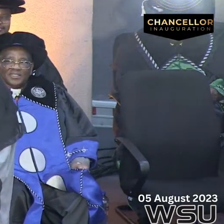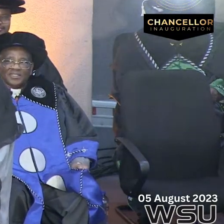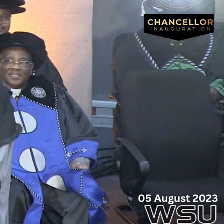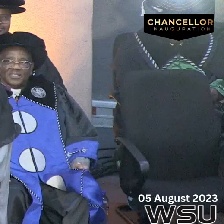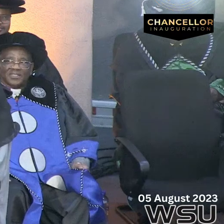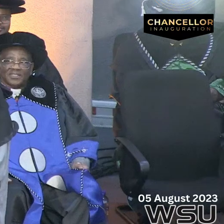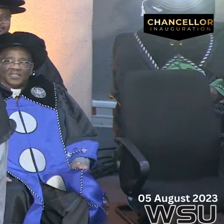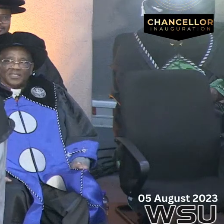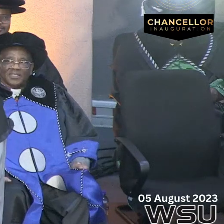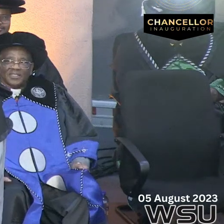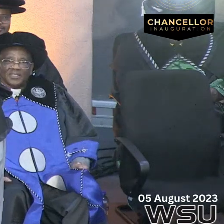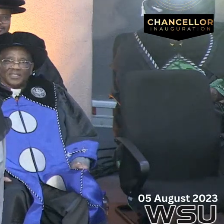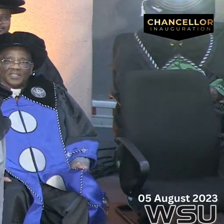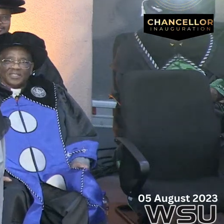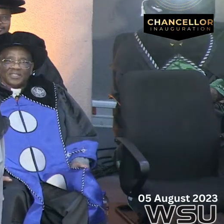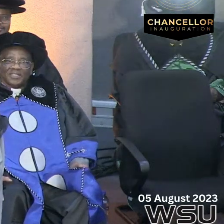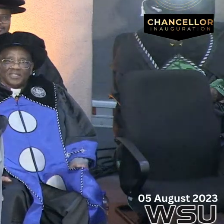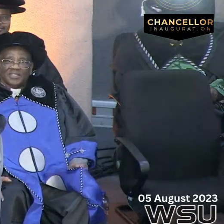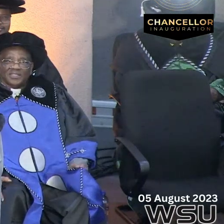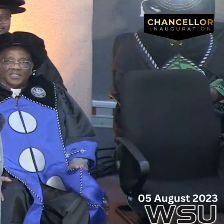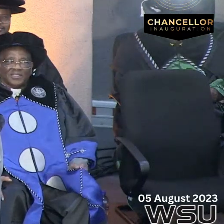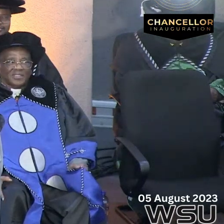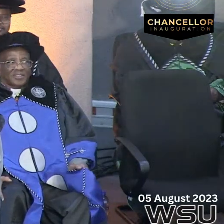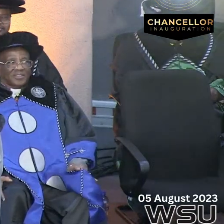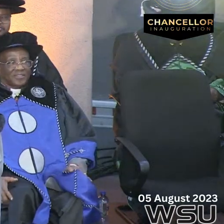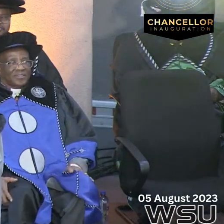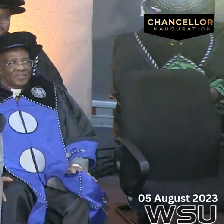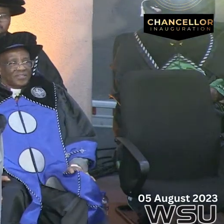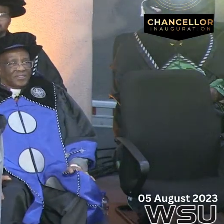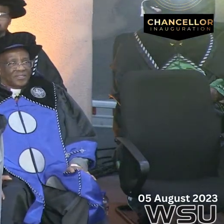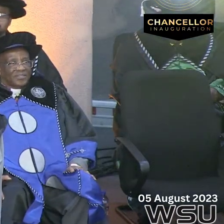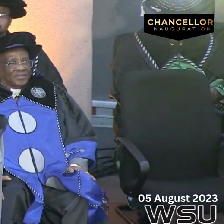xa sizawungabi naqhayiya thina,